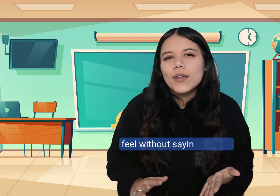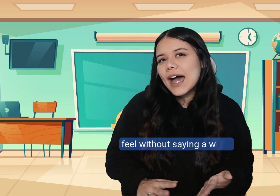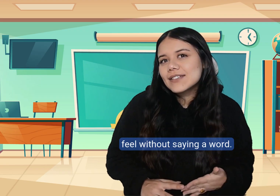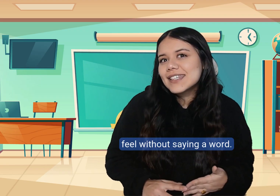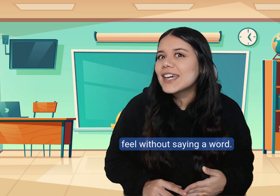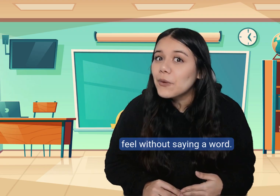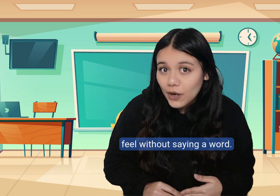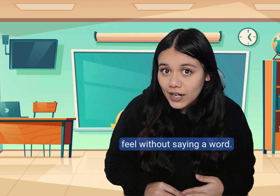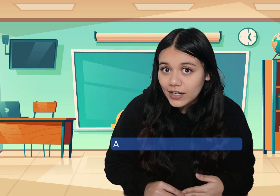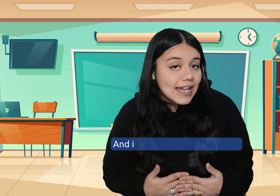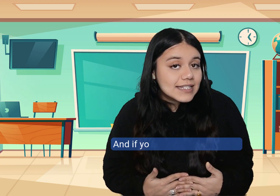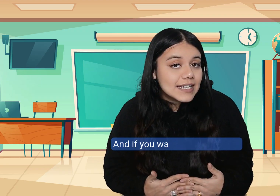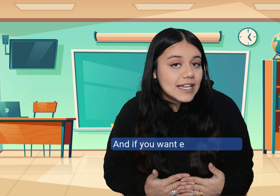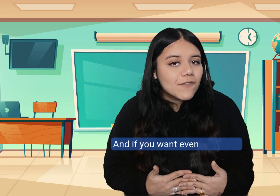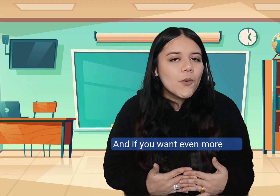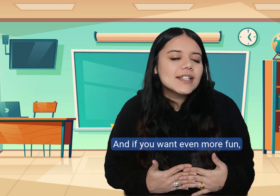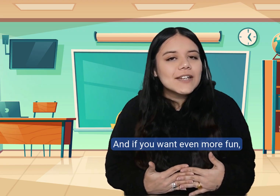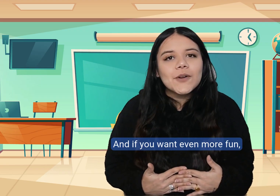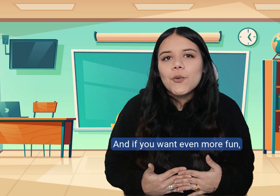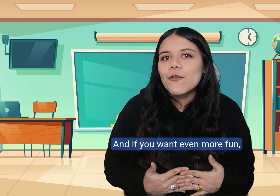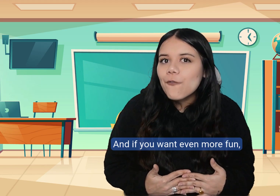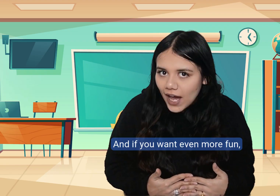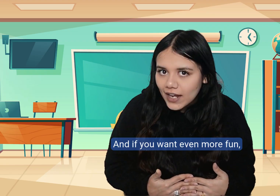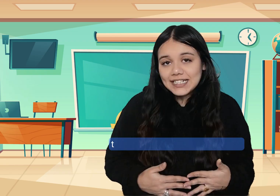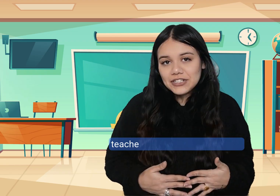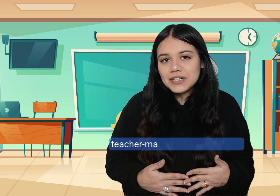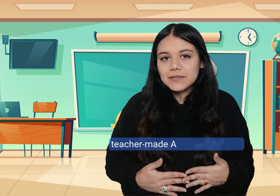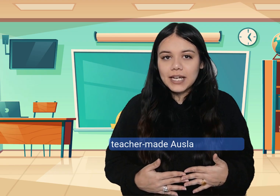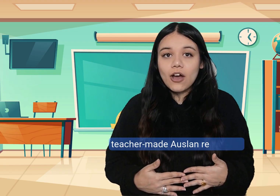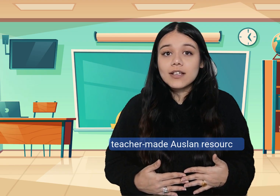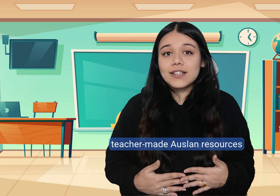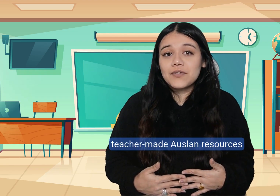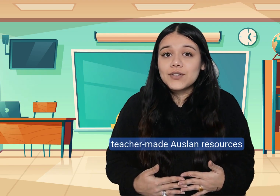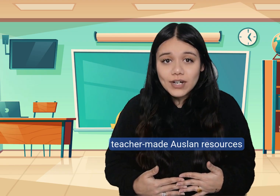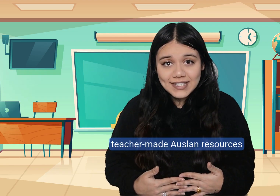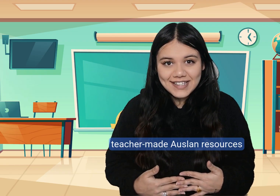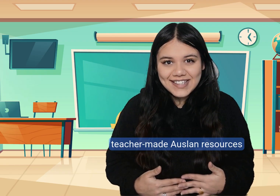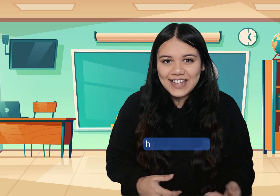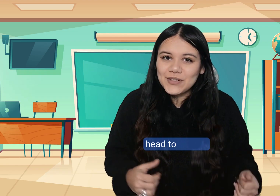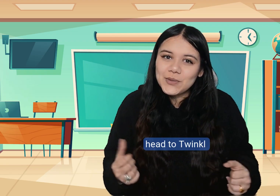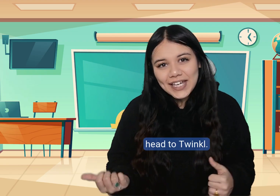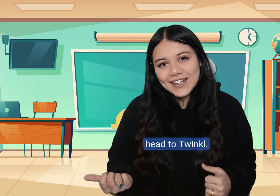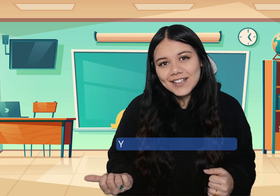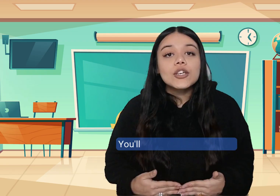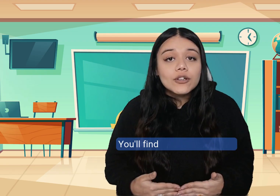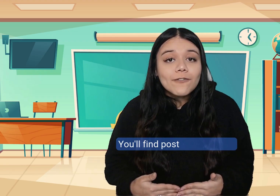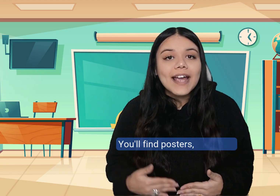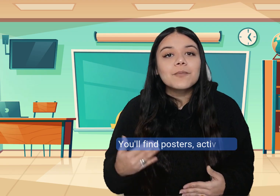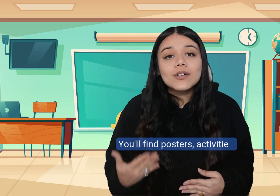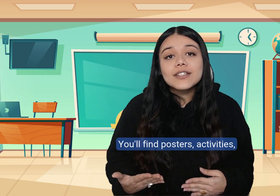without saying a word. And if you want even more fun, teachers made Auslan resources, head to Twinkle. You'll find